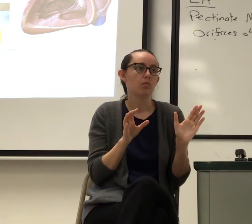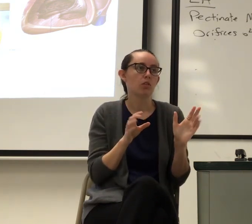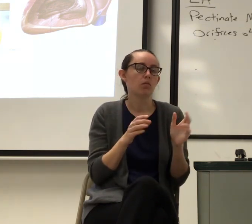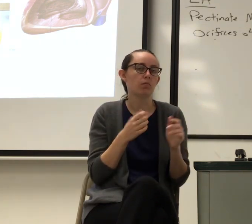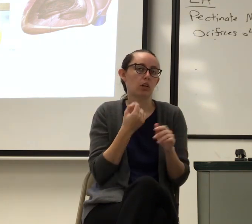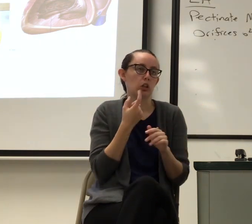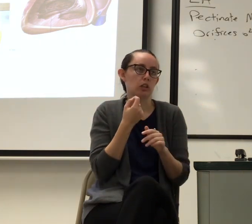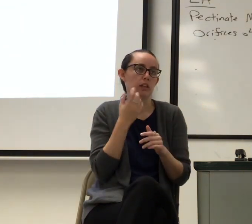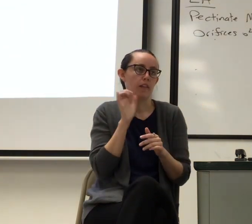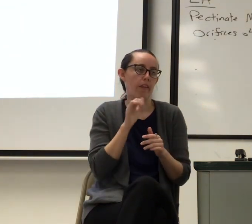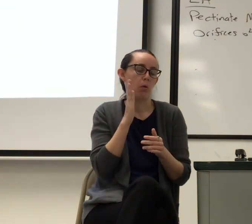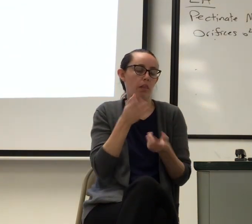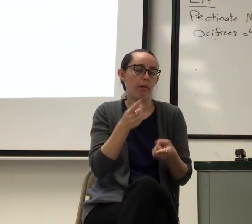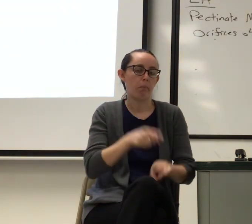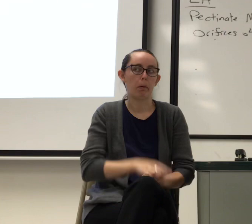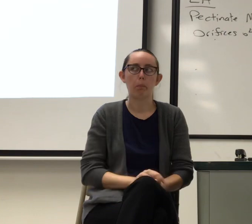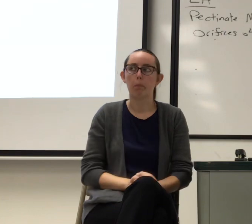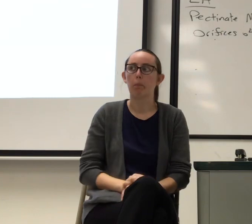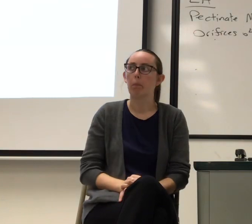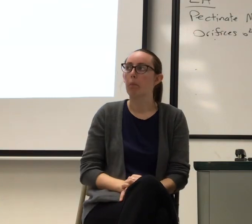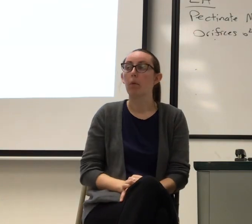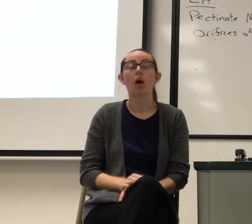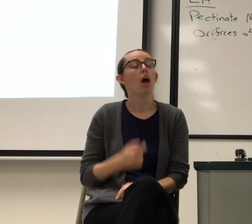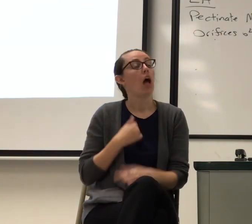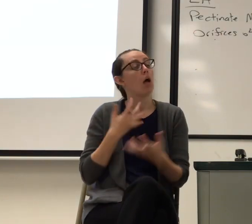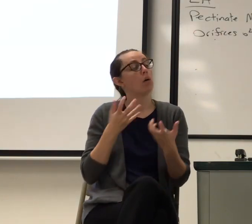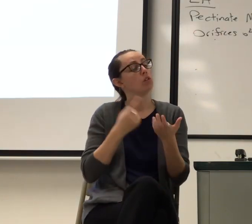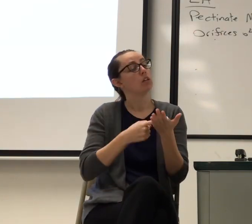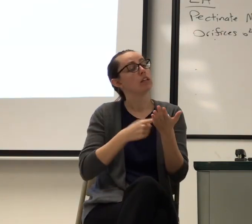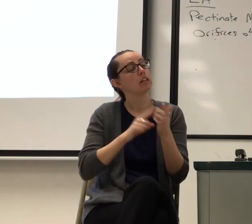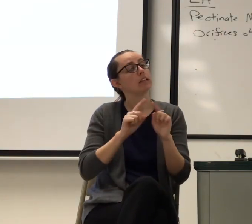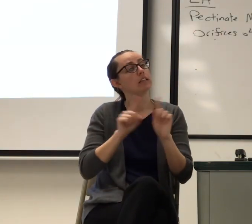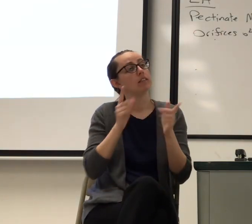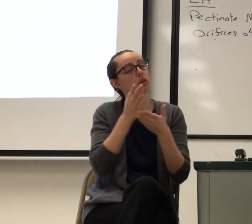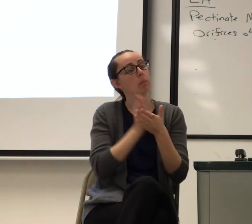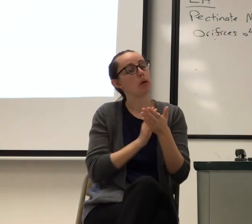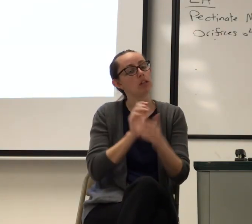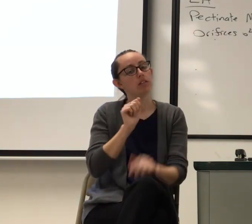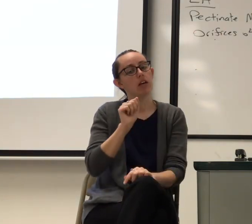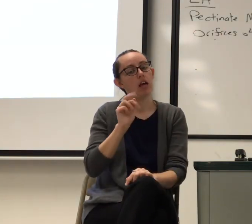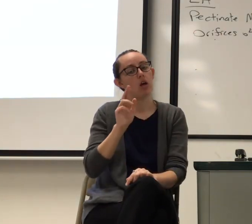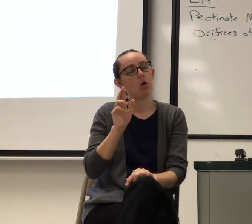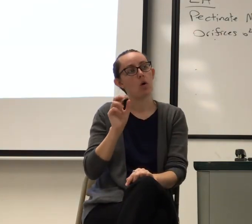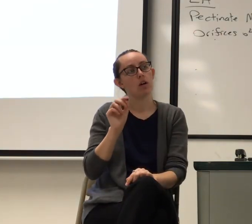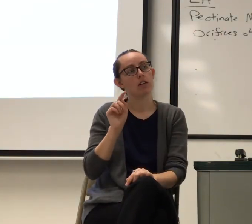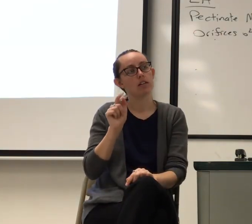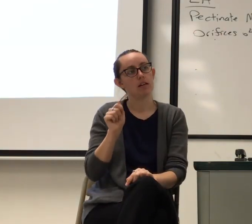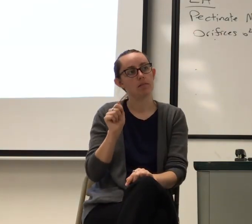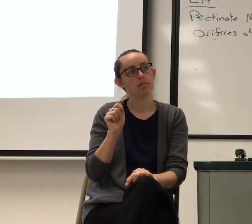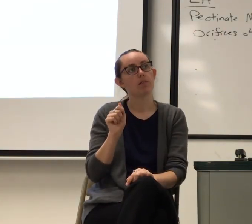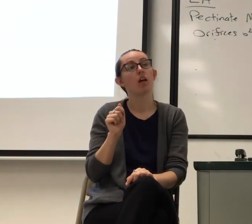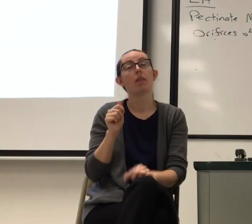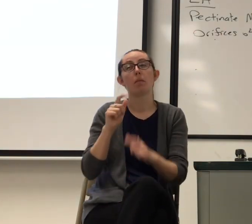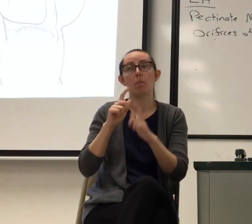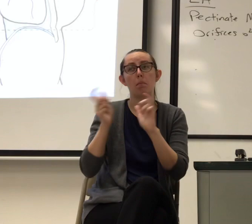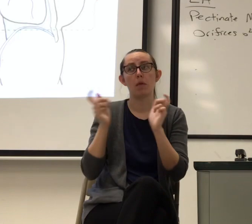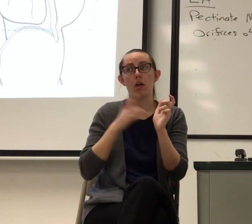mind. I did want to talk about the different parts of the aorta because on the big heart models over there, they do